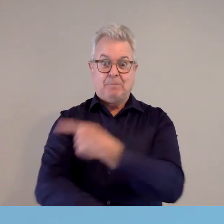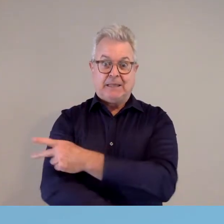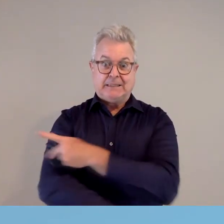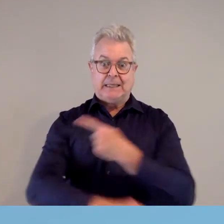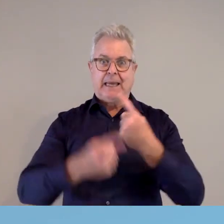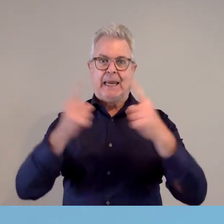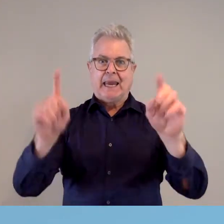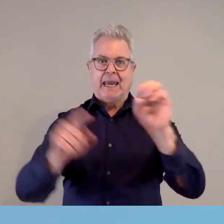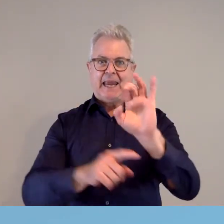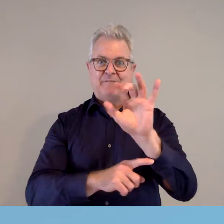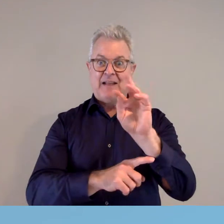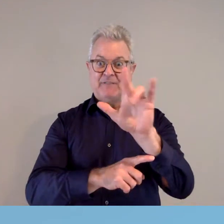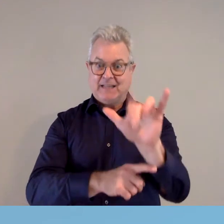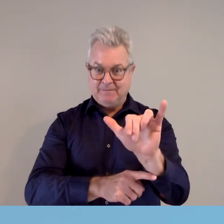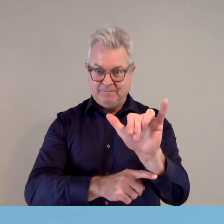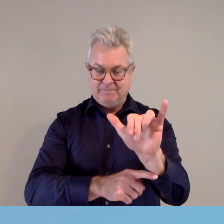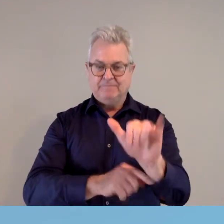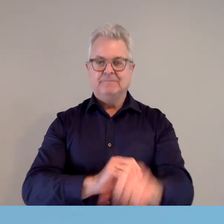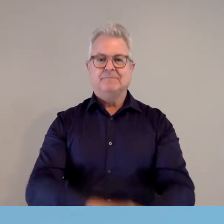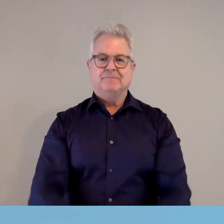hard of hearing patients effectively.